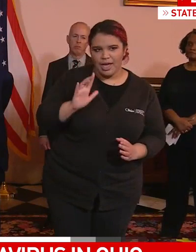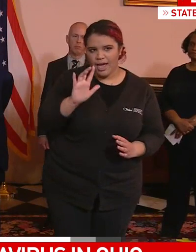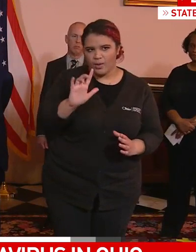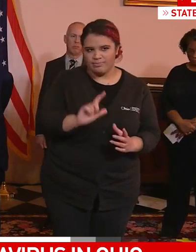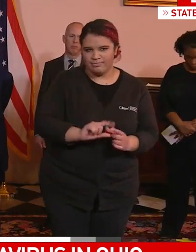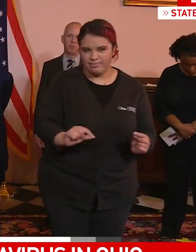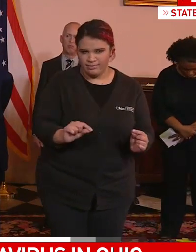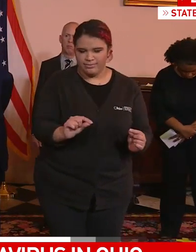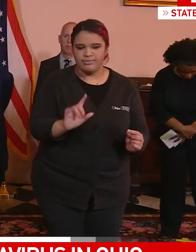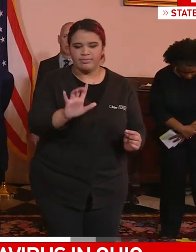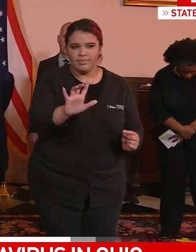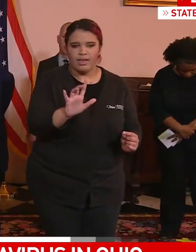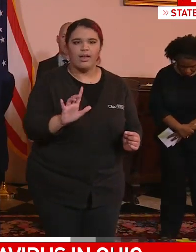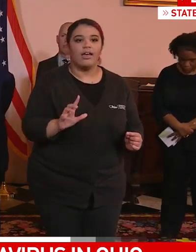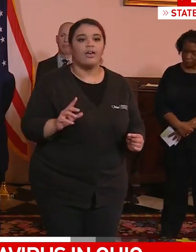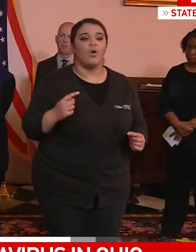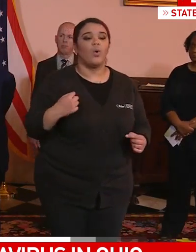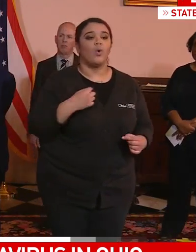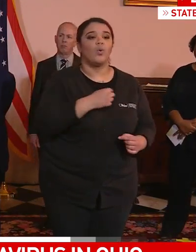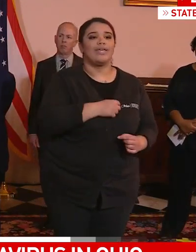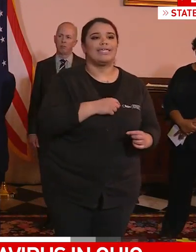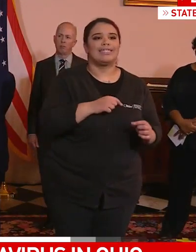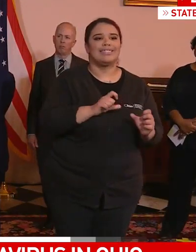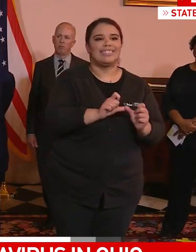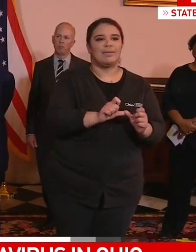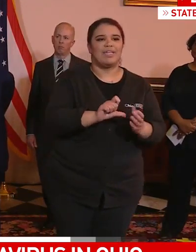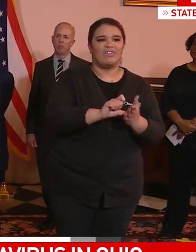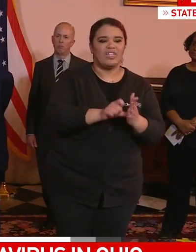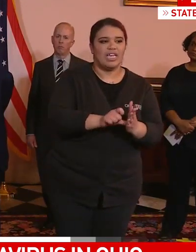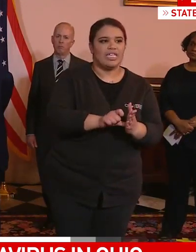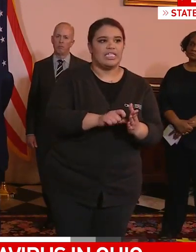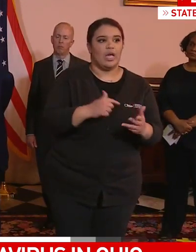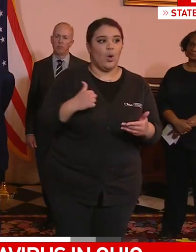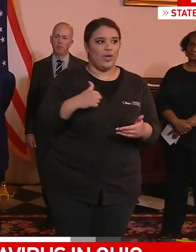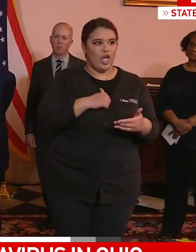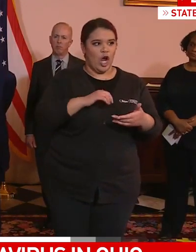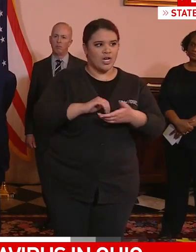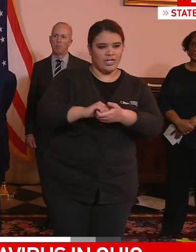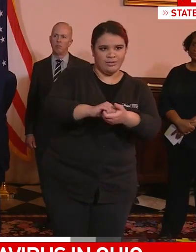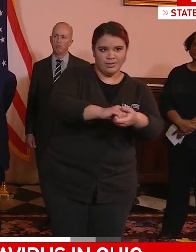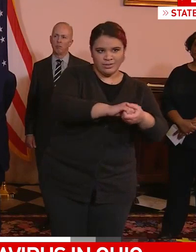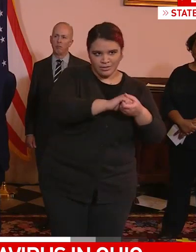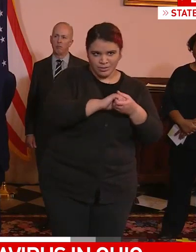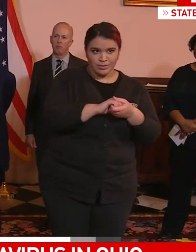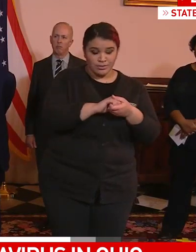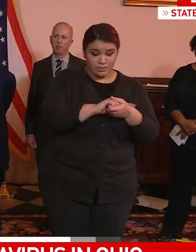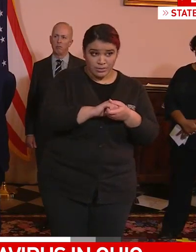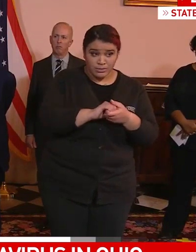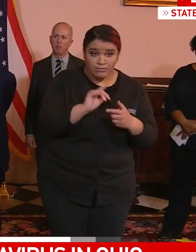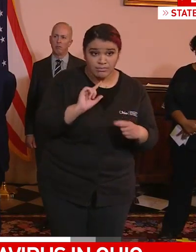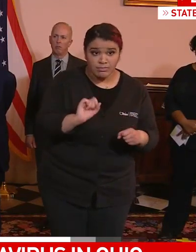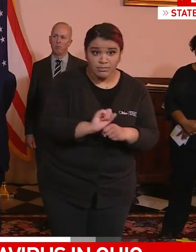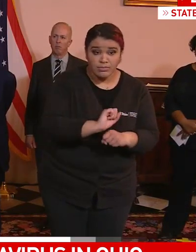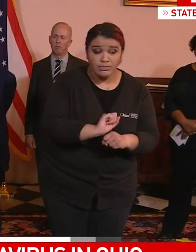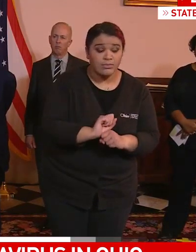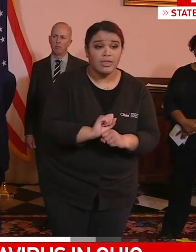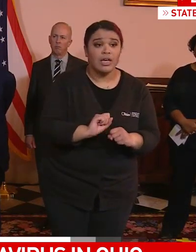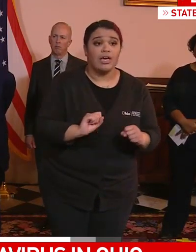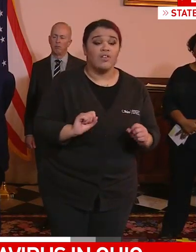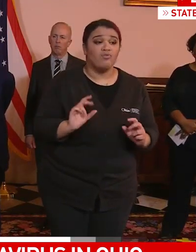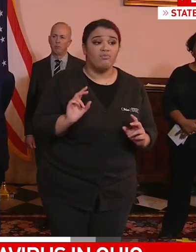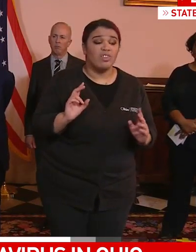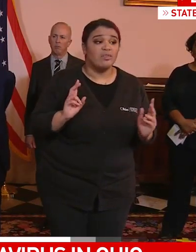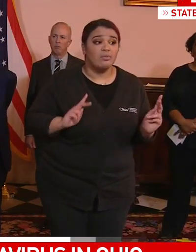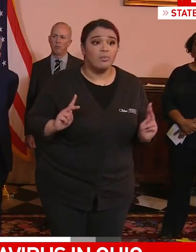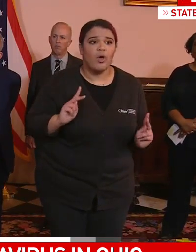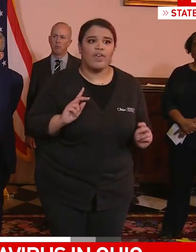We keep emphasizing about how we're all in this together. And we are, because for everybody who self-quarantines, who takes